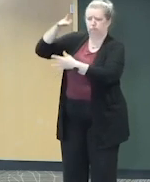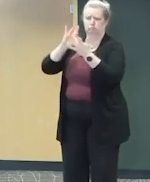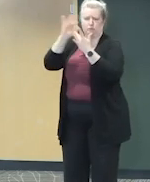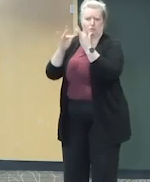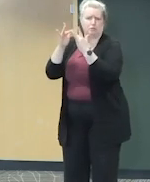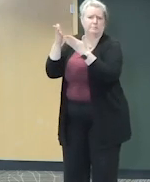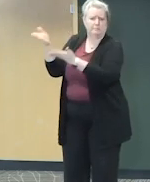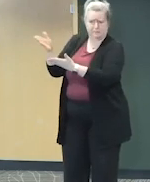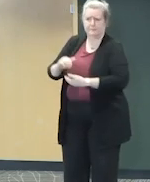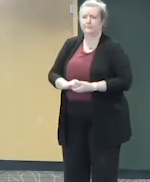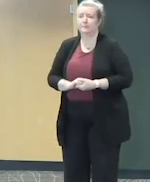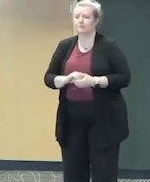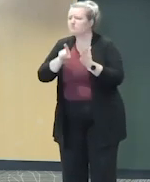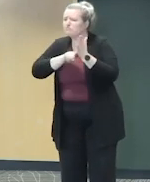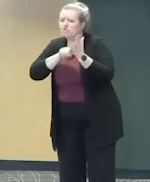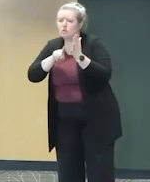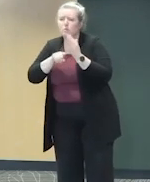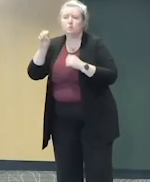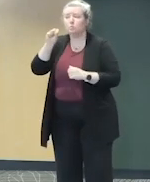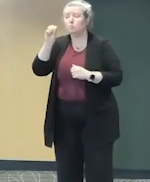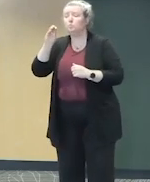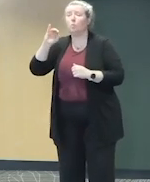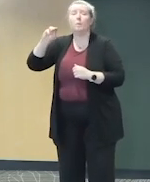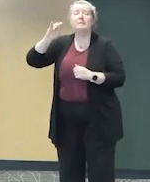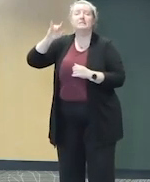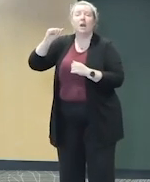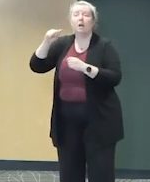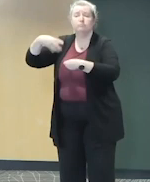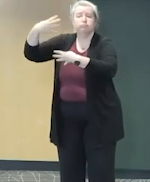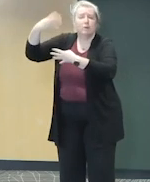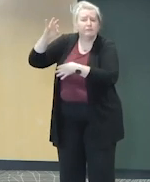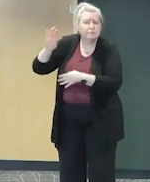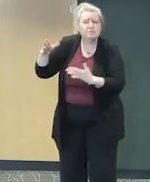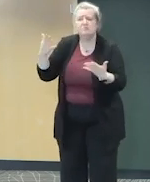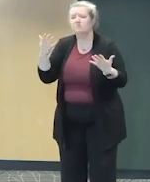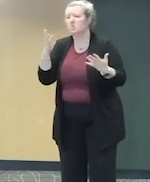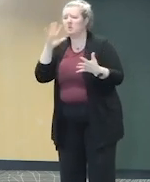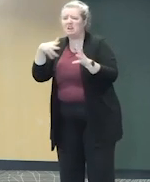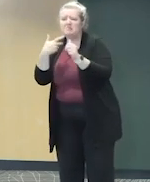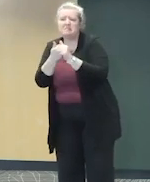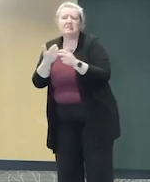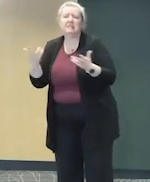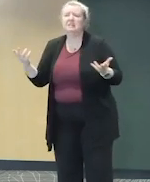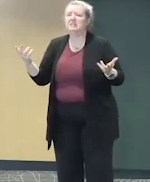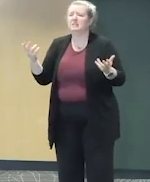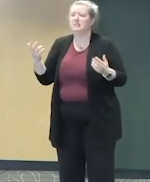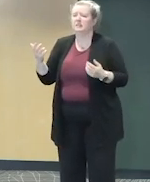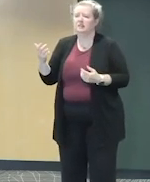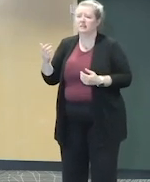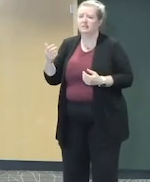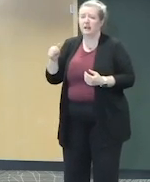social media channels. We'll also post updates on our official state channels, including at NJGov